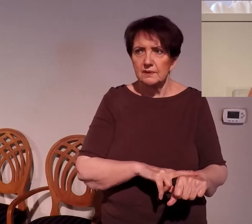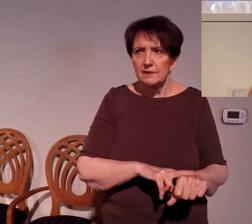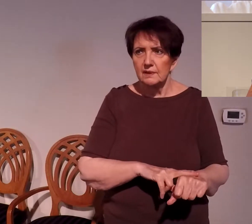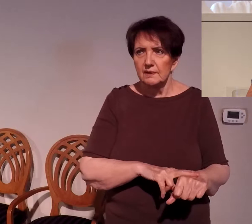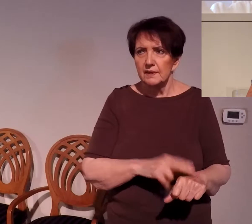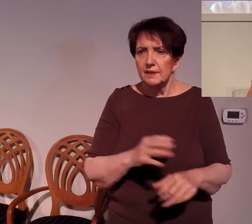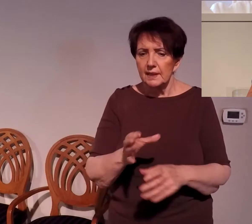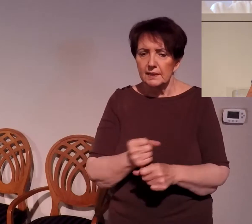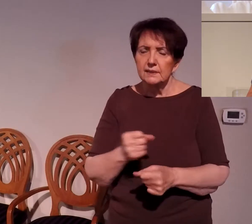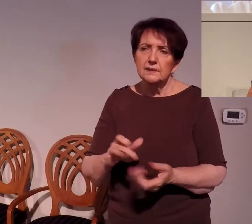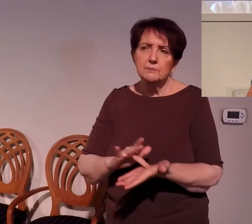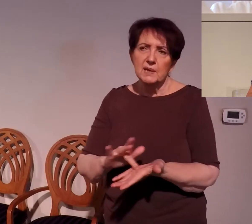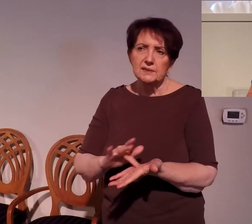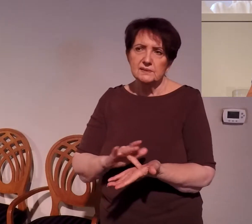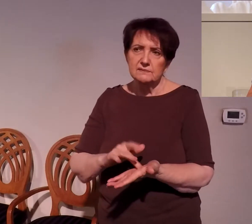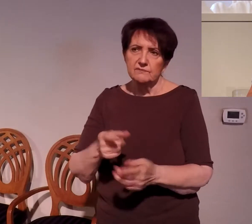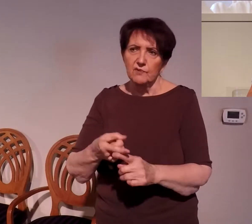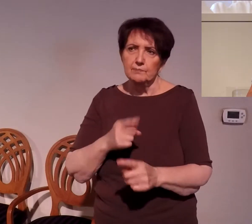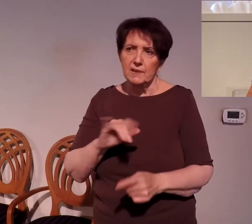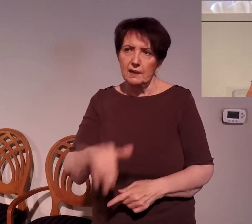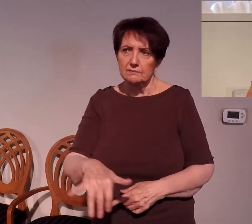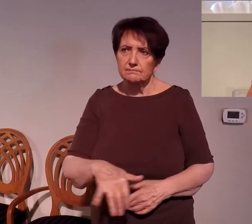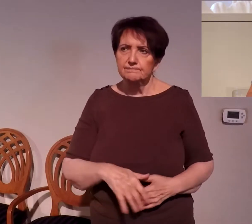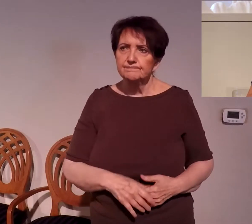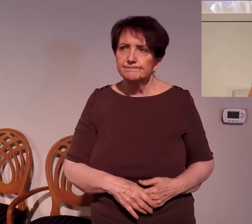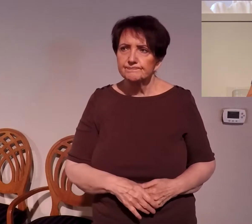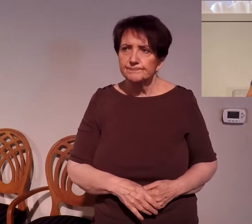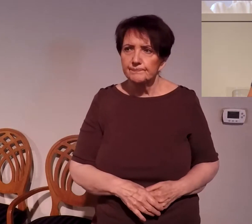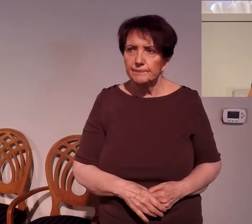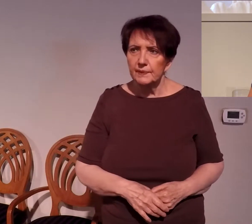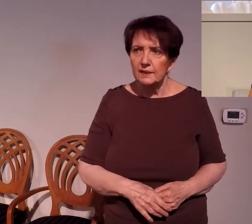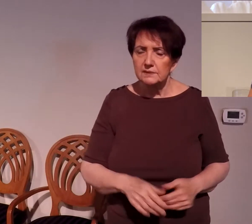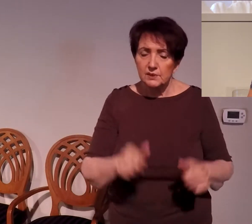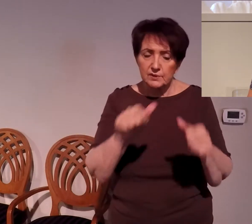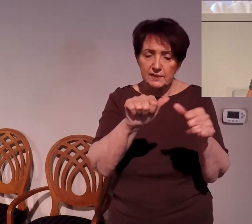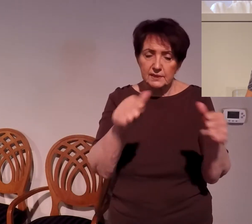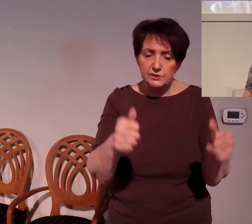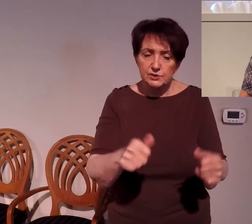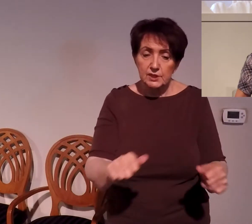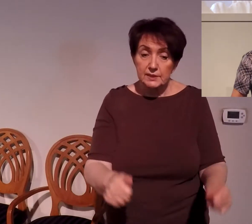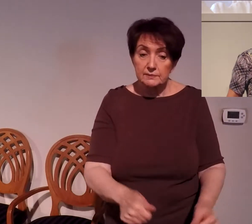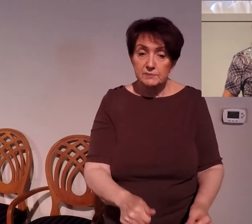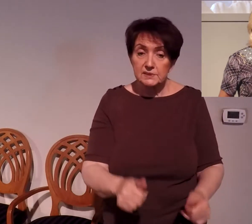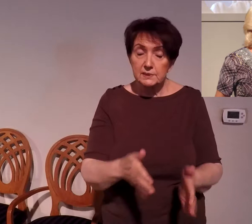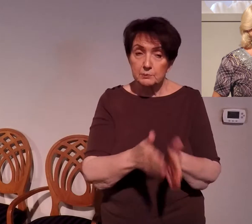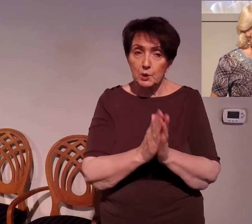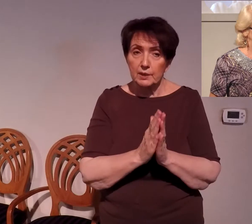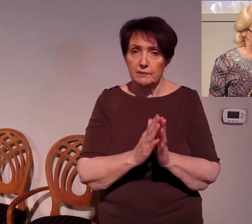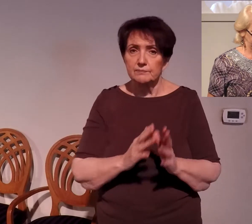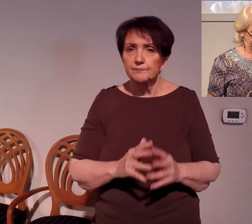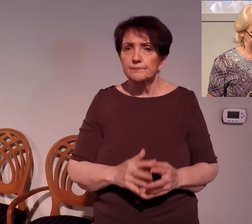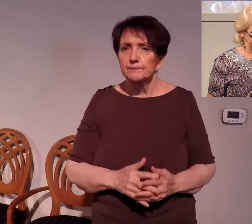getting the medicine of it, so that it shapes the rest of the spiritual mind treatment.